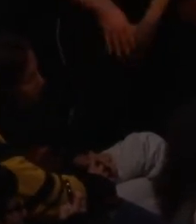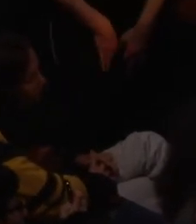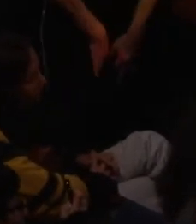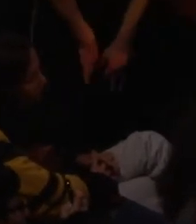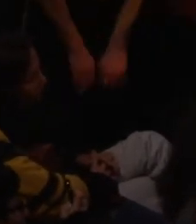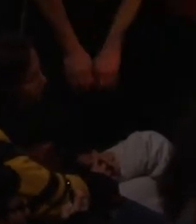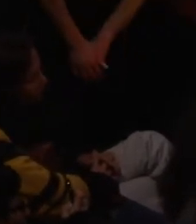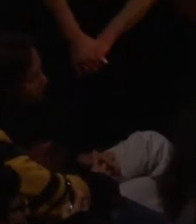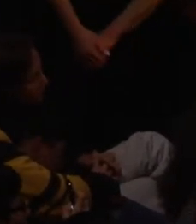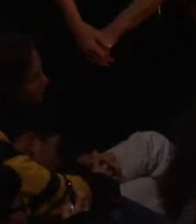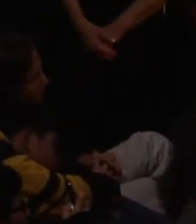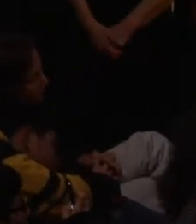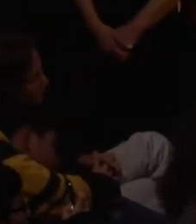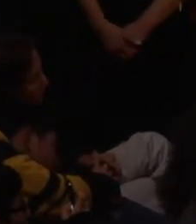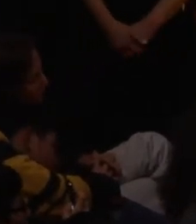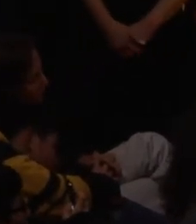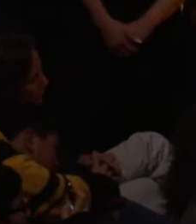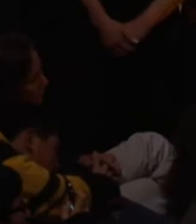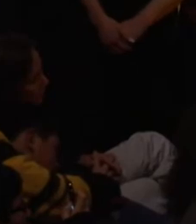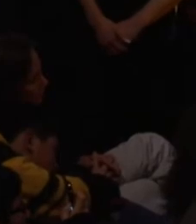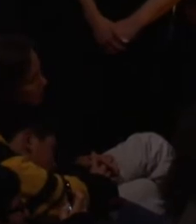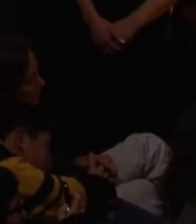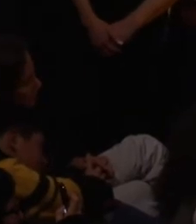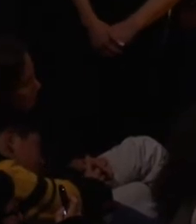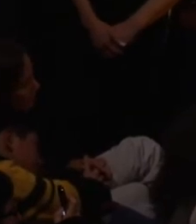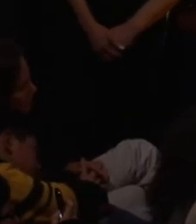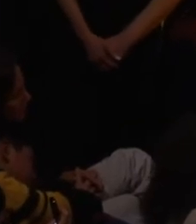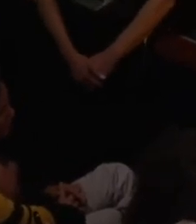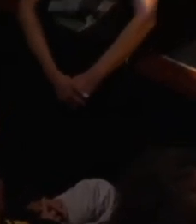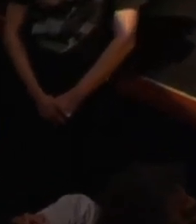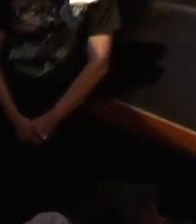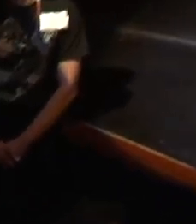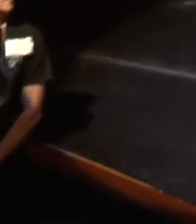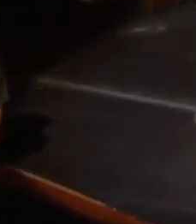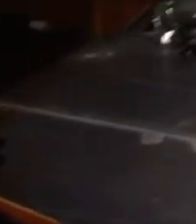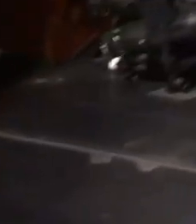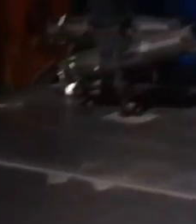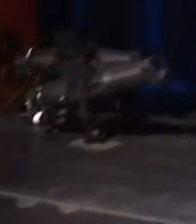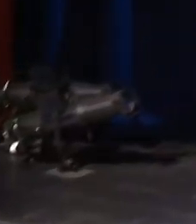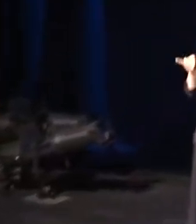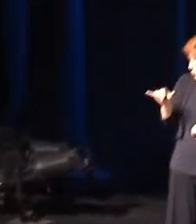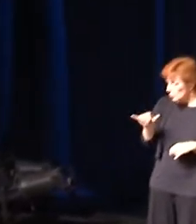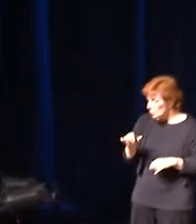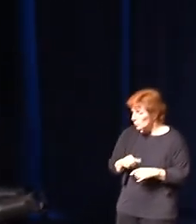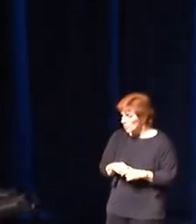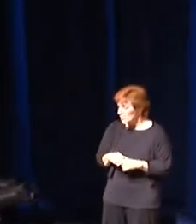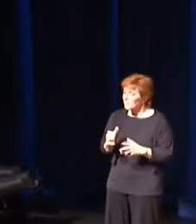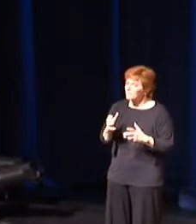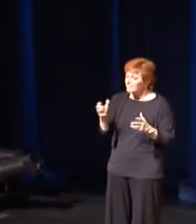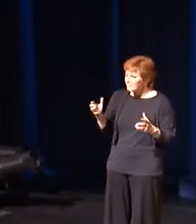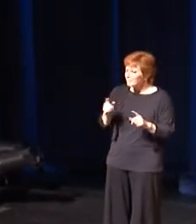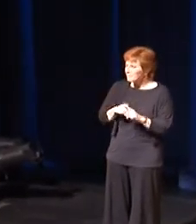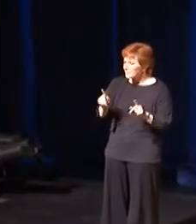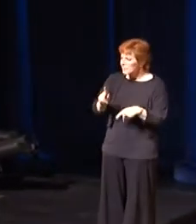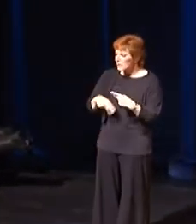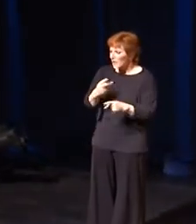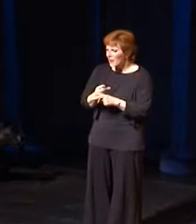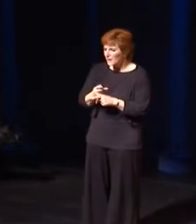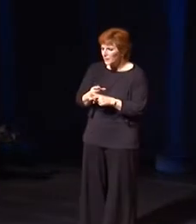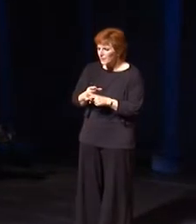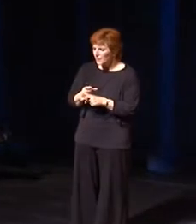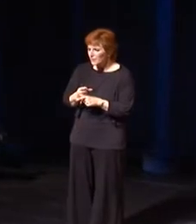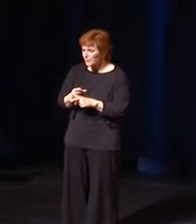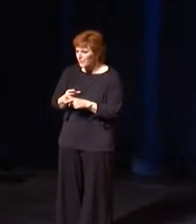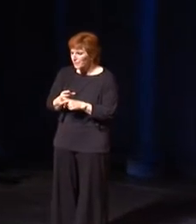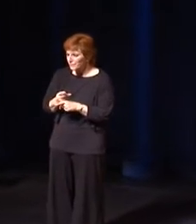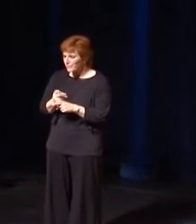see that that's true even in normal. Well, it's true in normal kids, too. You know, there's a lot of the different kinds, you know, quirky kinds